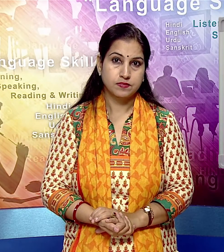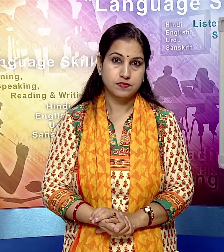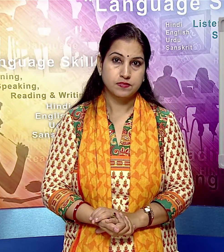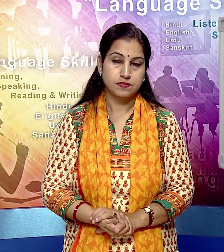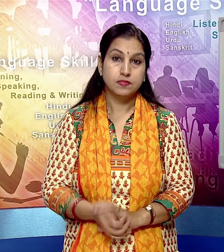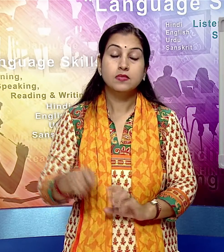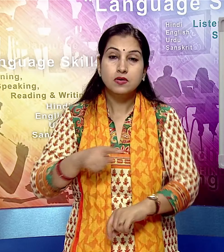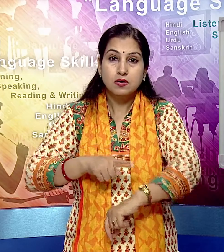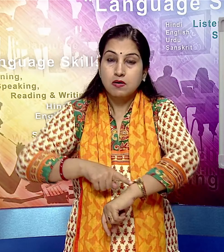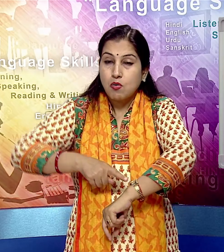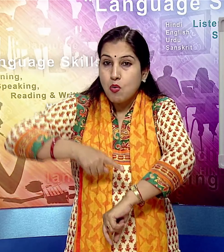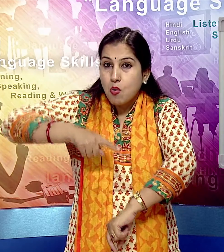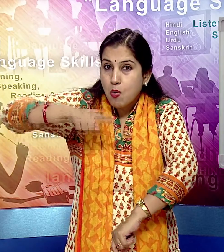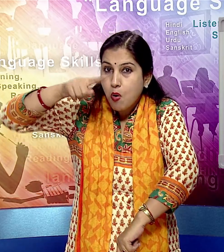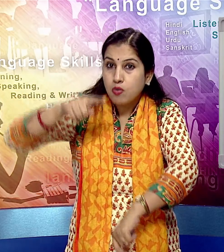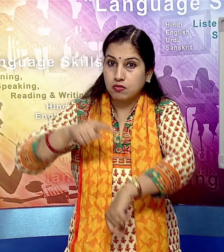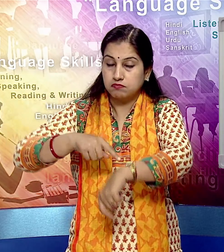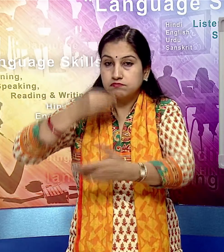It takes long cook time.